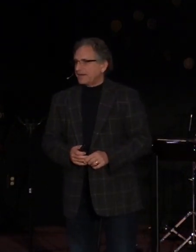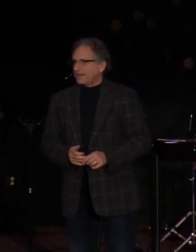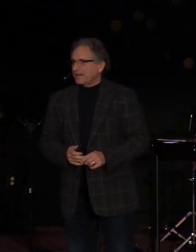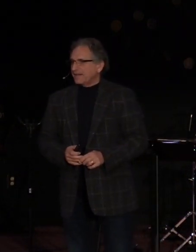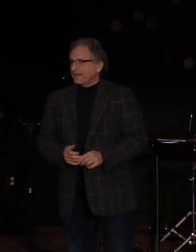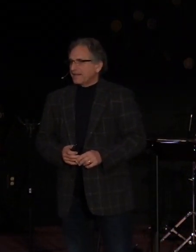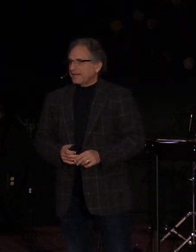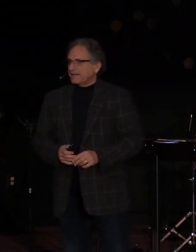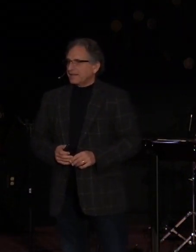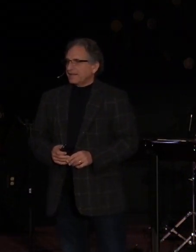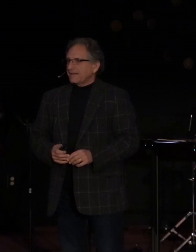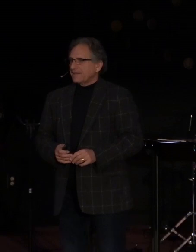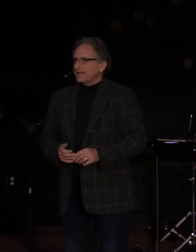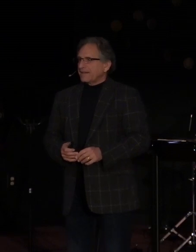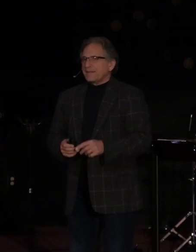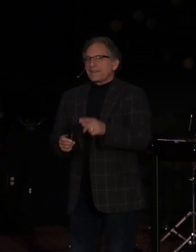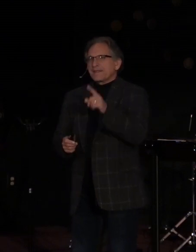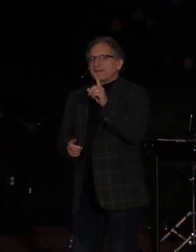day on.